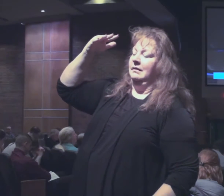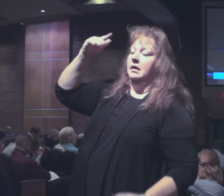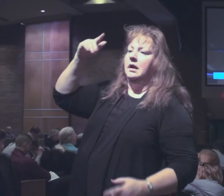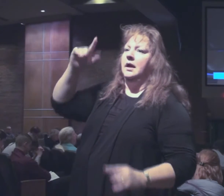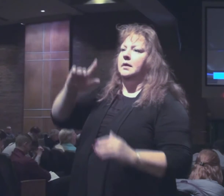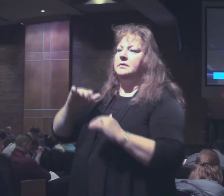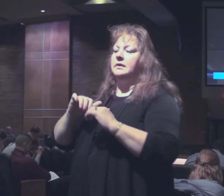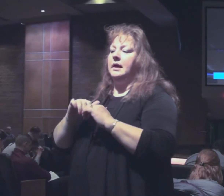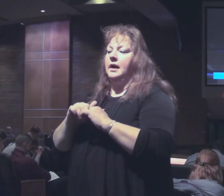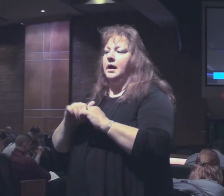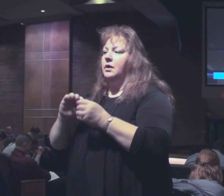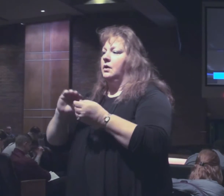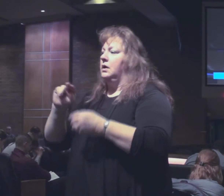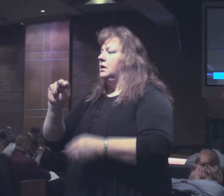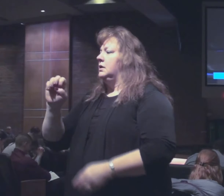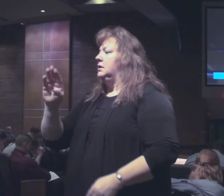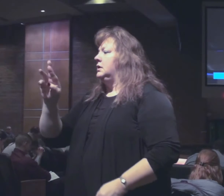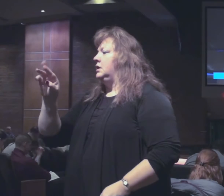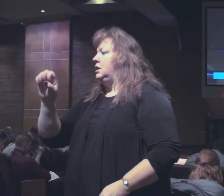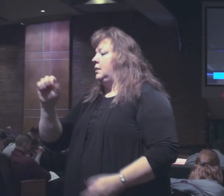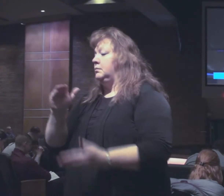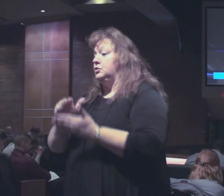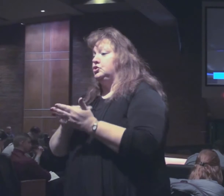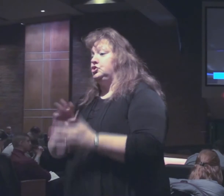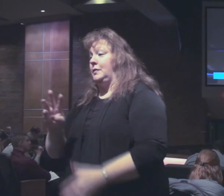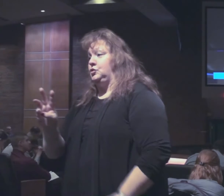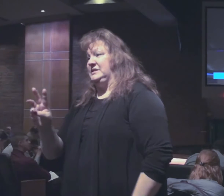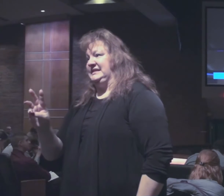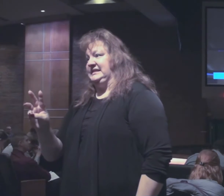from Numbers chapter 6.